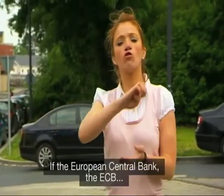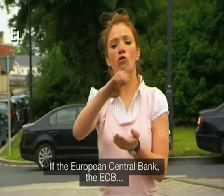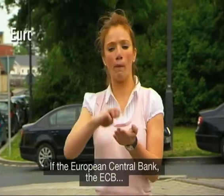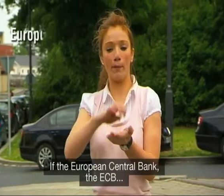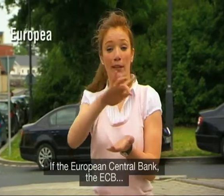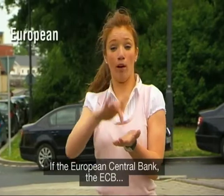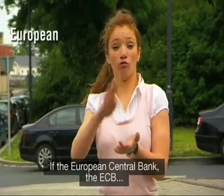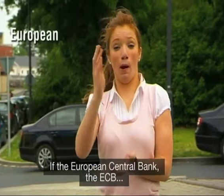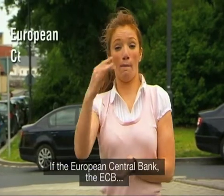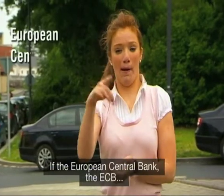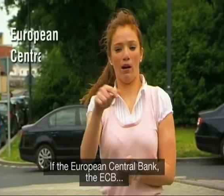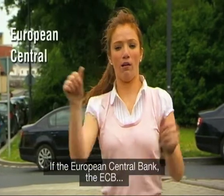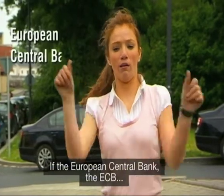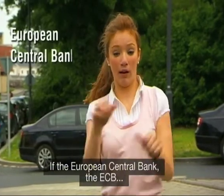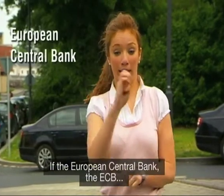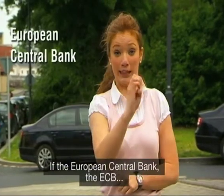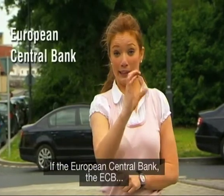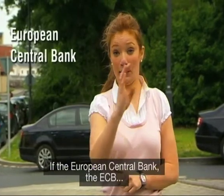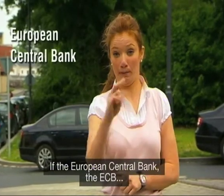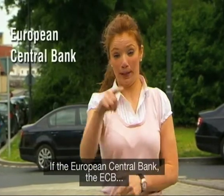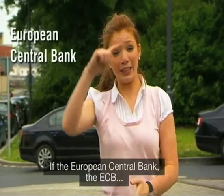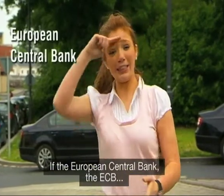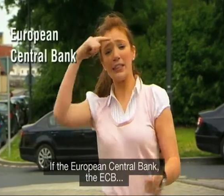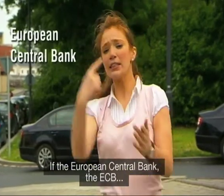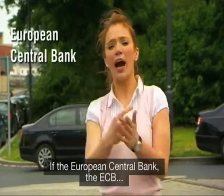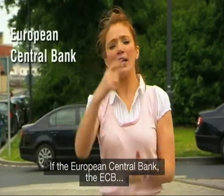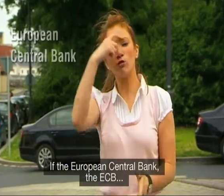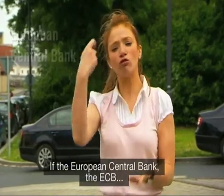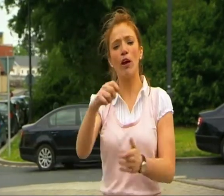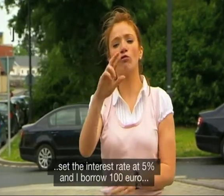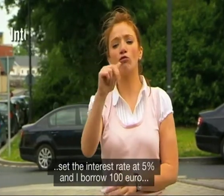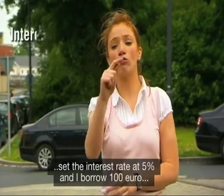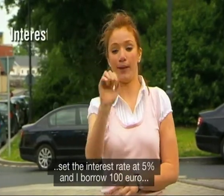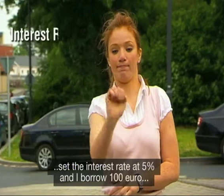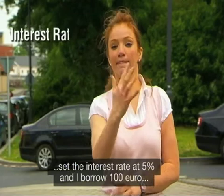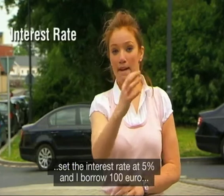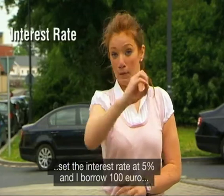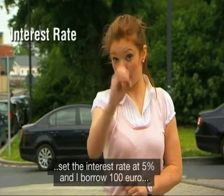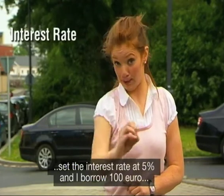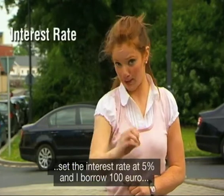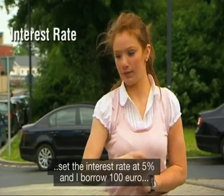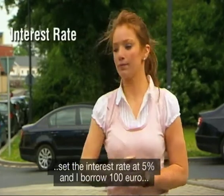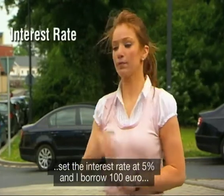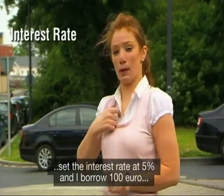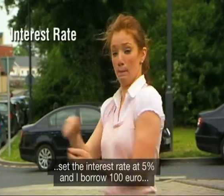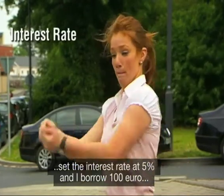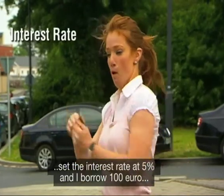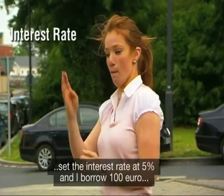If the European Central Bank, the ECB, set the interest rate at 5%, and I